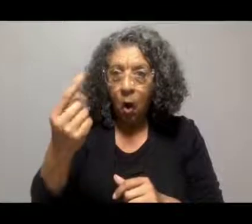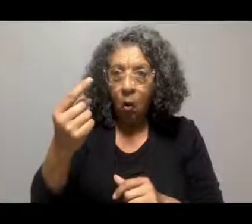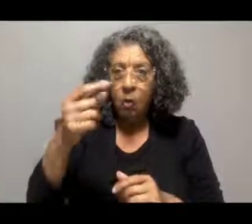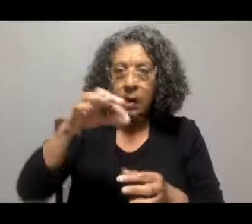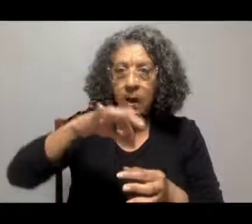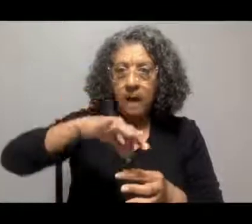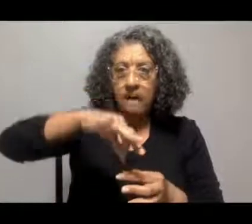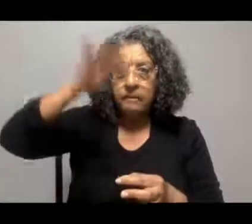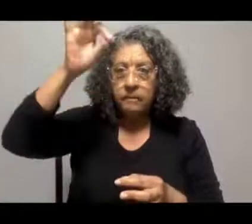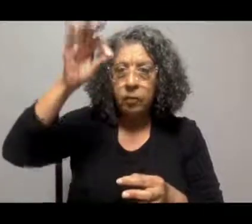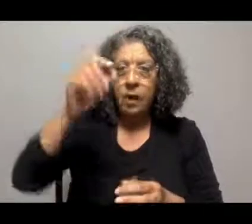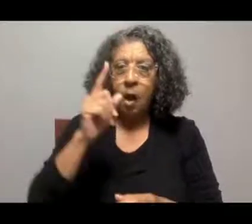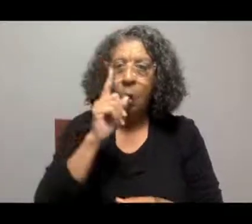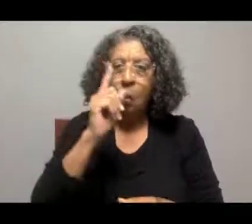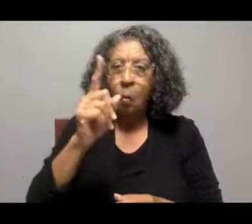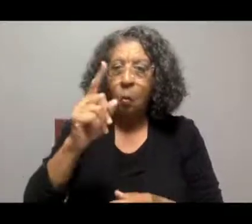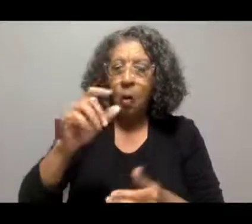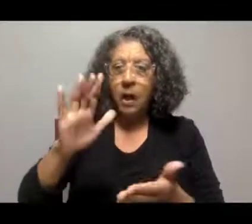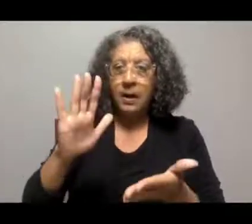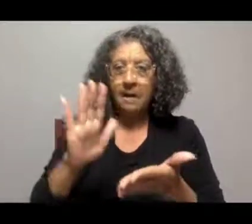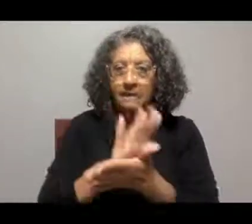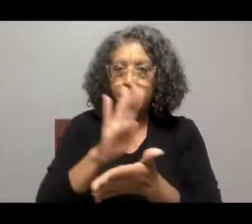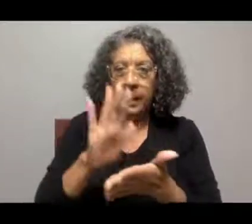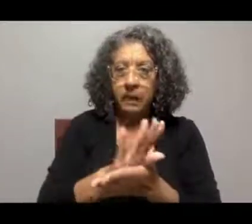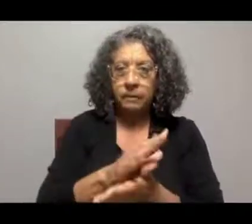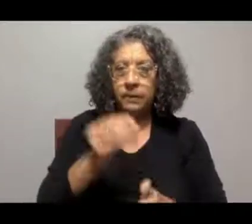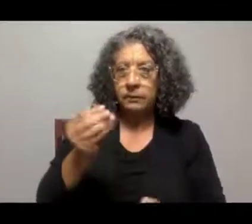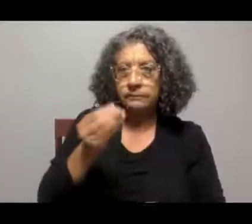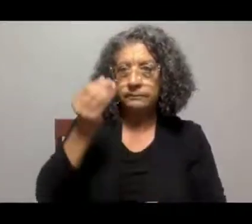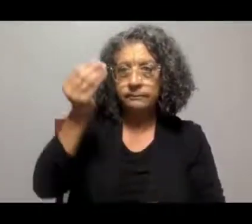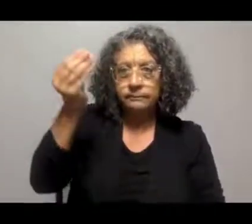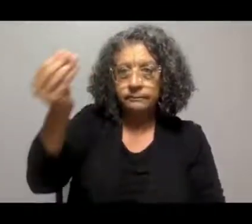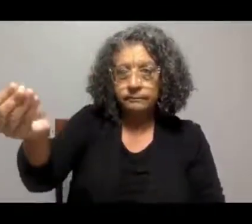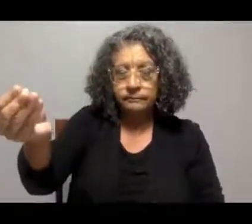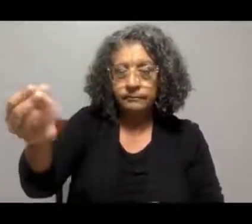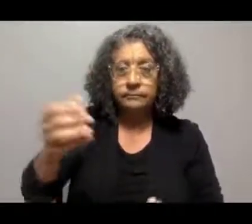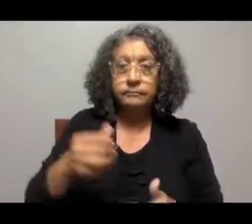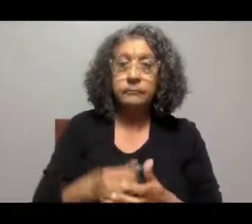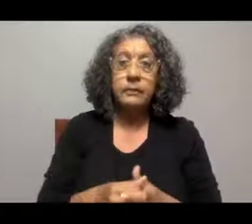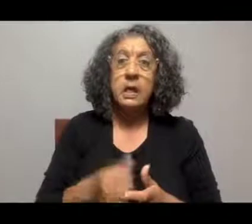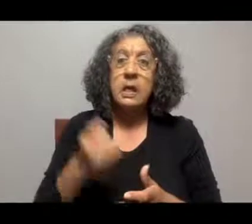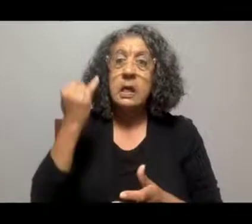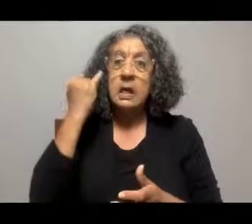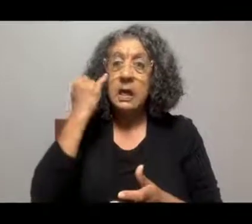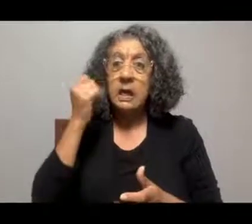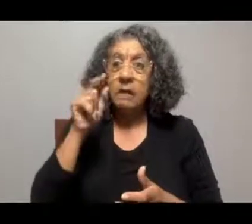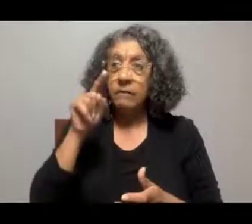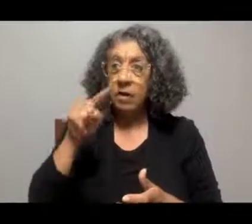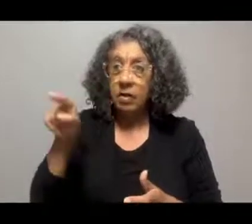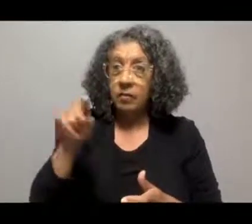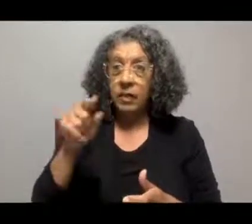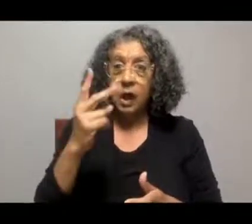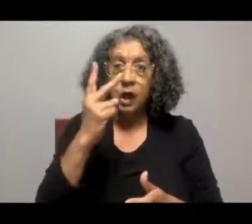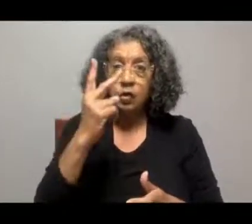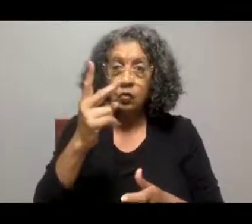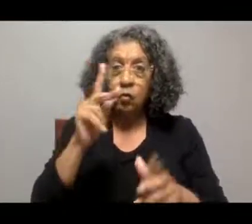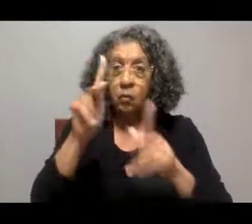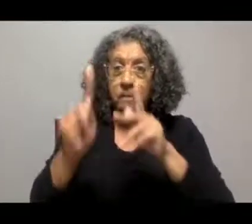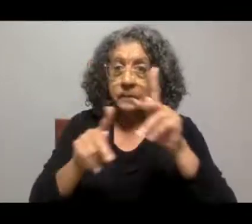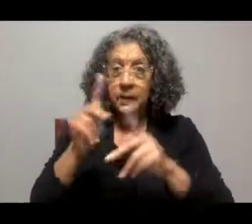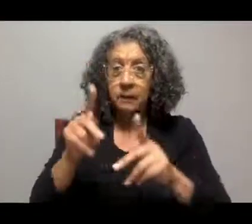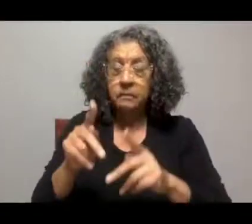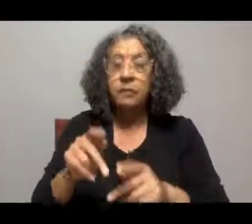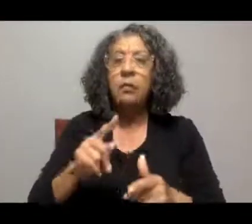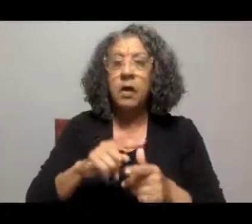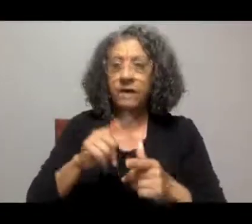always pull out 1 paper and give it to them. If there are 2